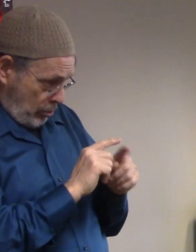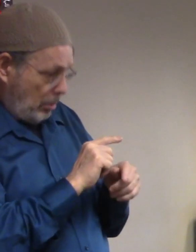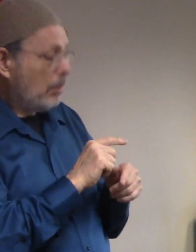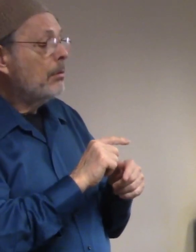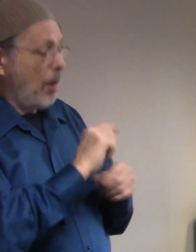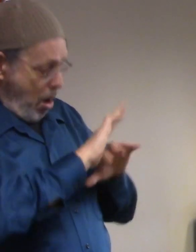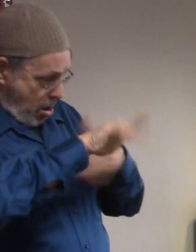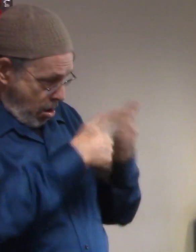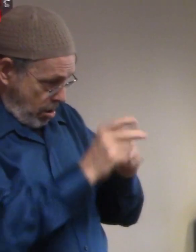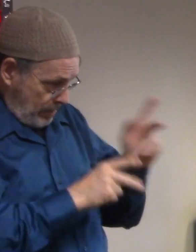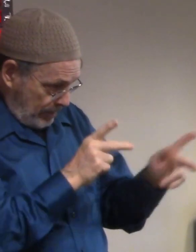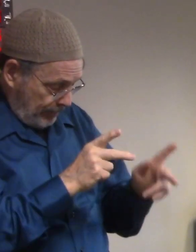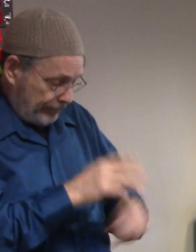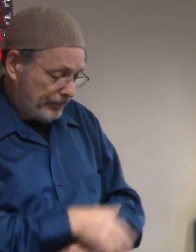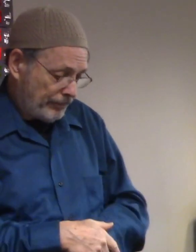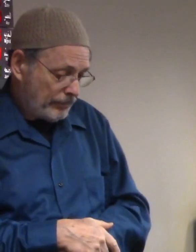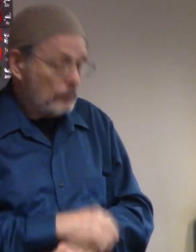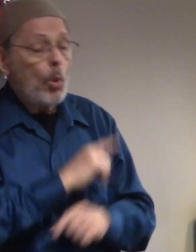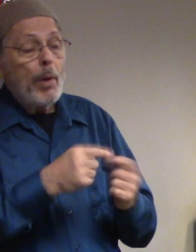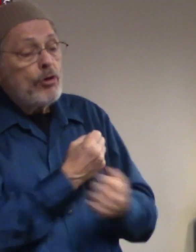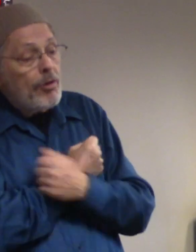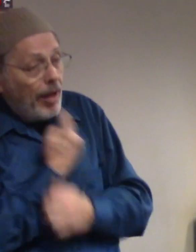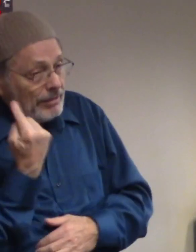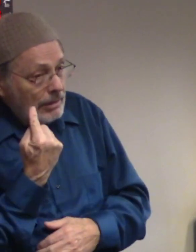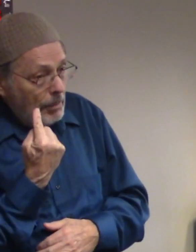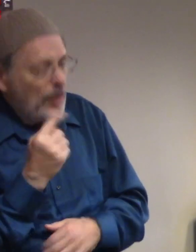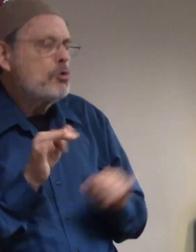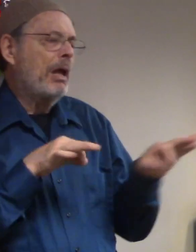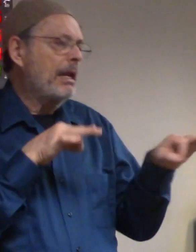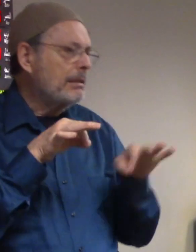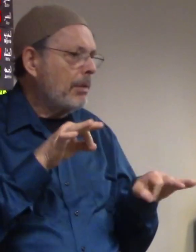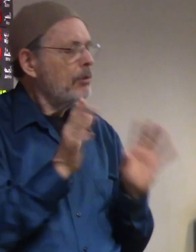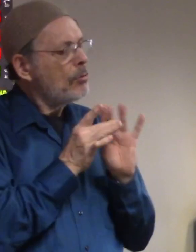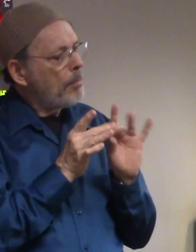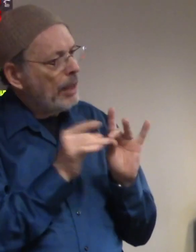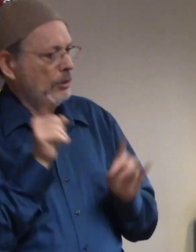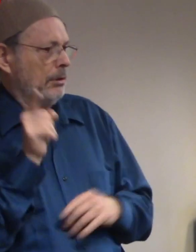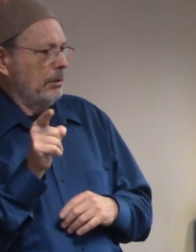you love somebody, you can explain them. You mention them.